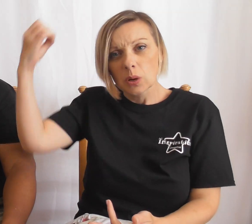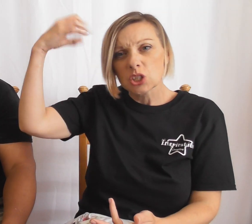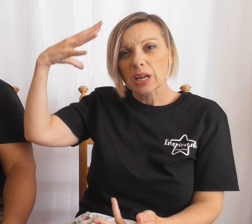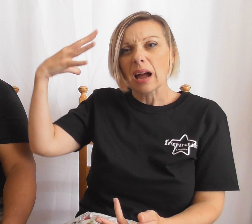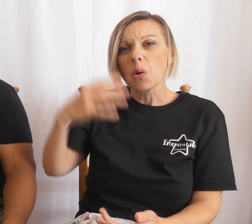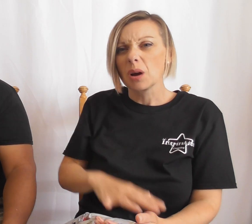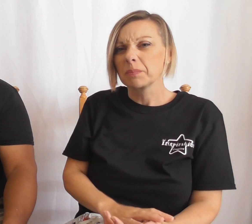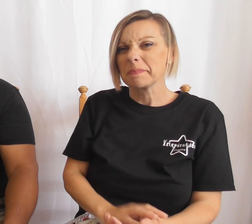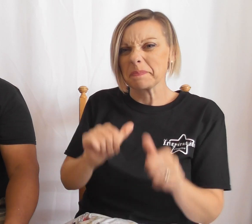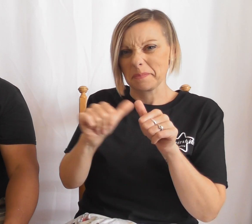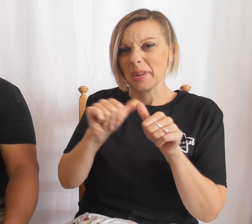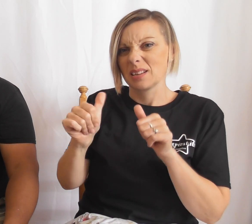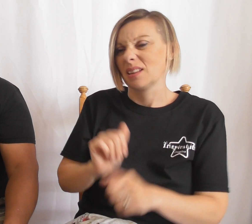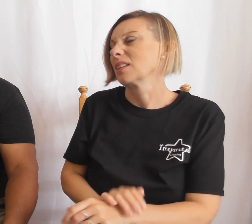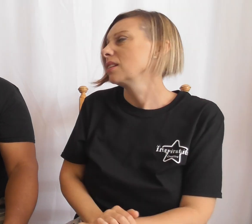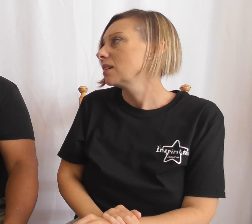And it's